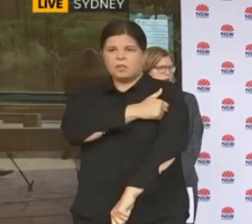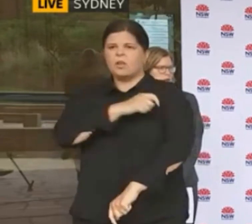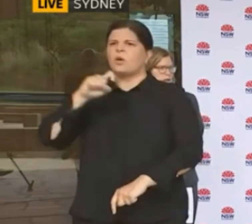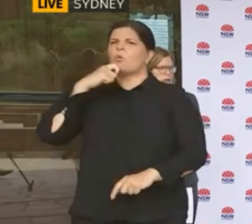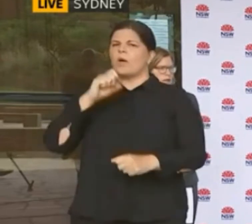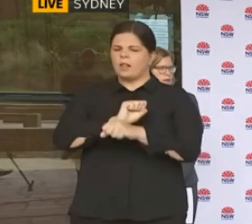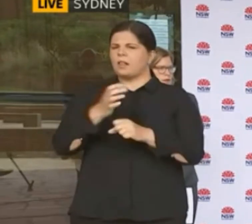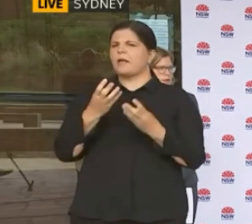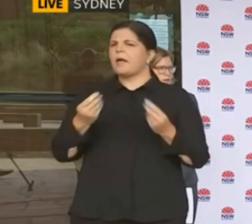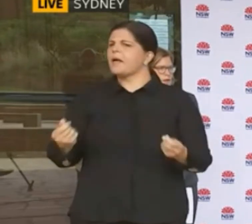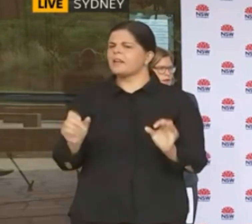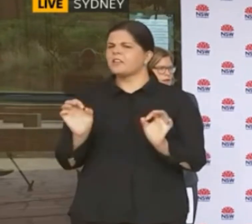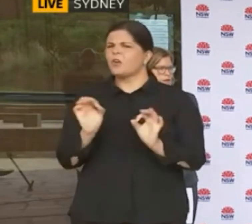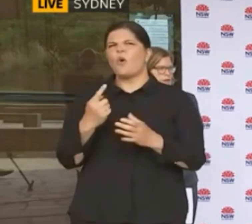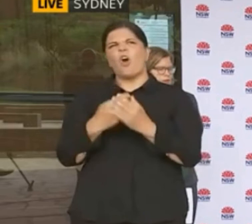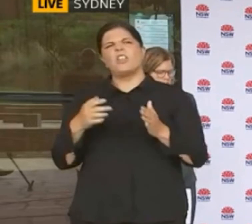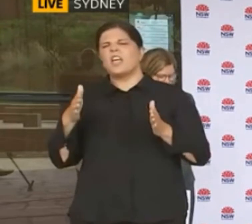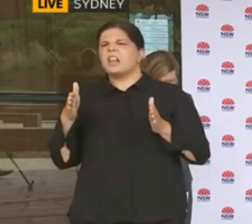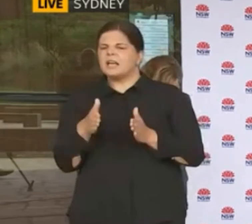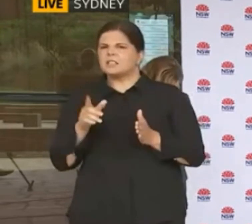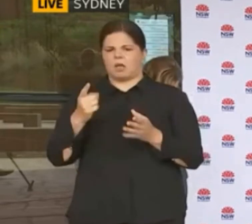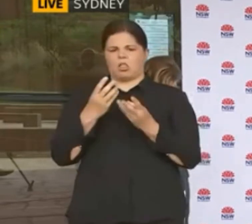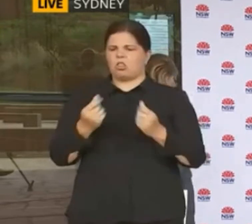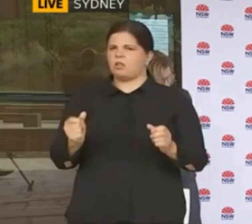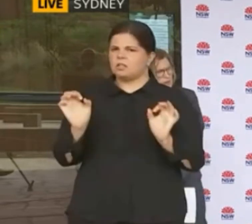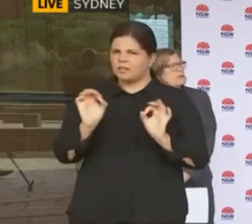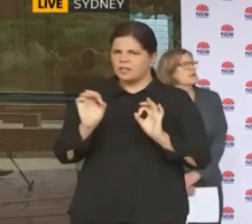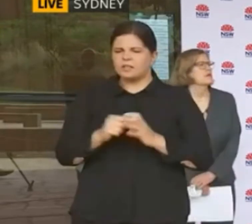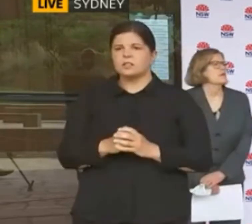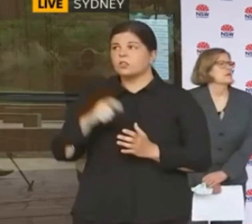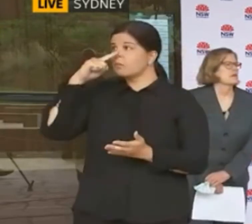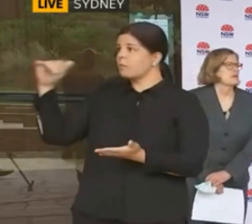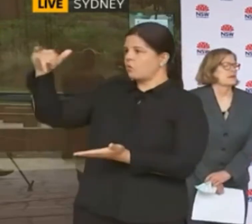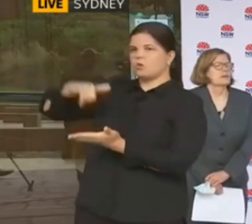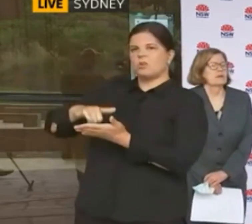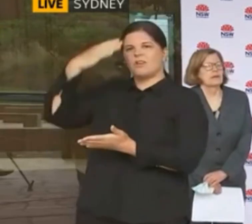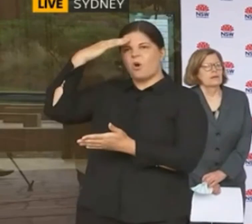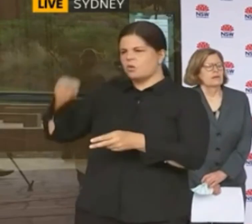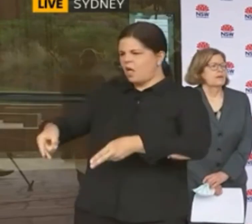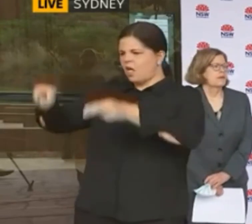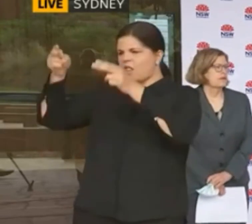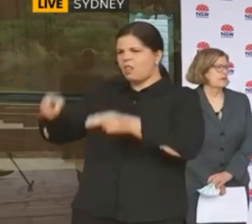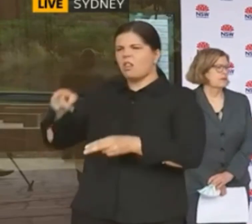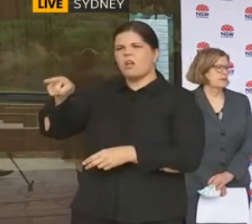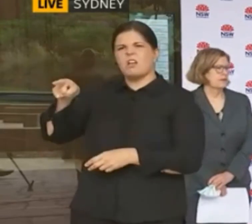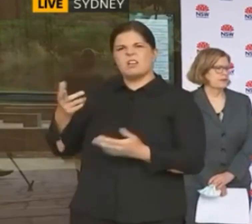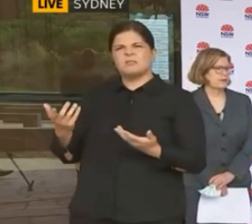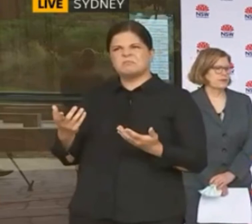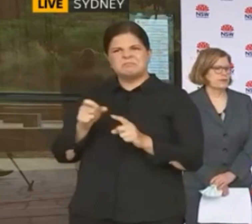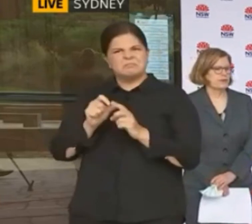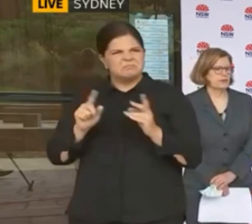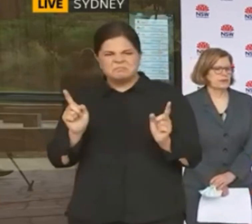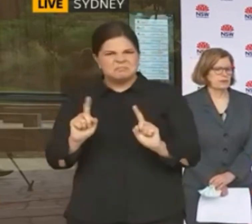require hotel quarantine. What is the plan for New South Wales with hotel quarantine going into the new year, given that is... Yeah, I've always said,